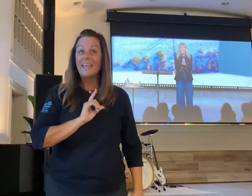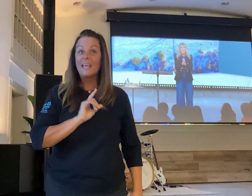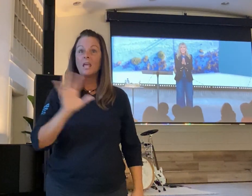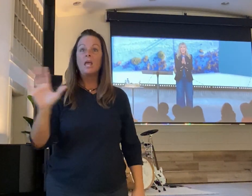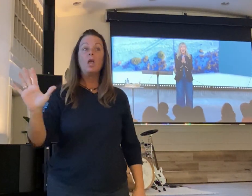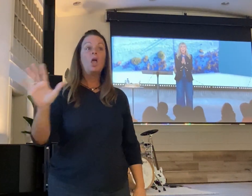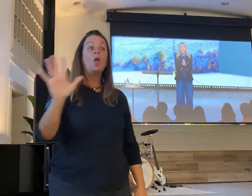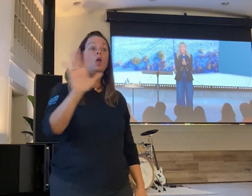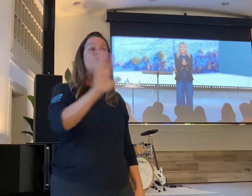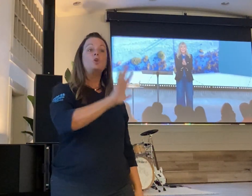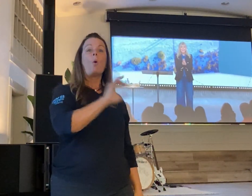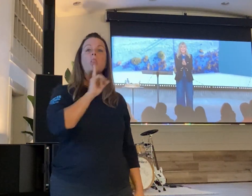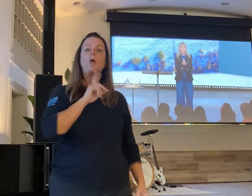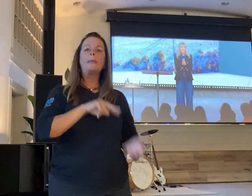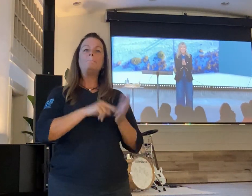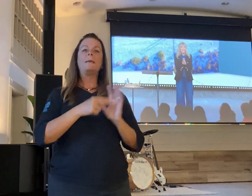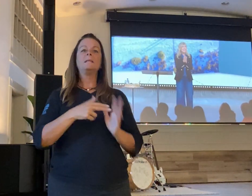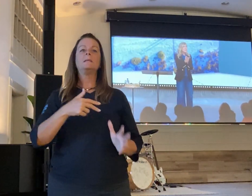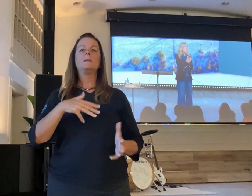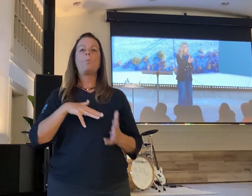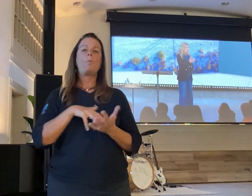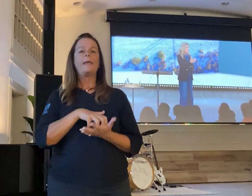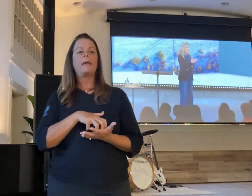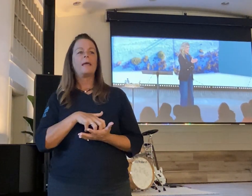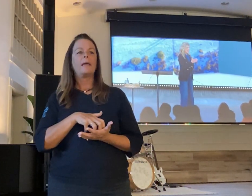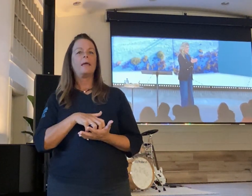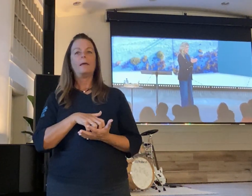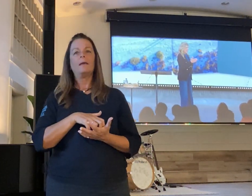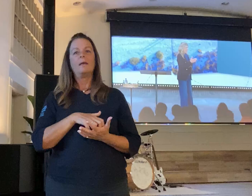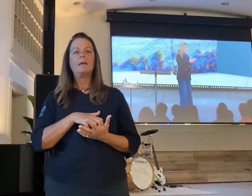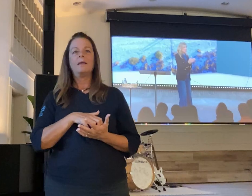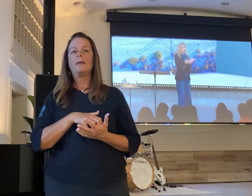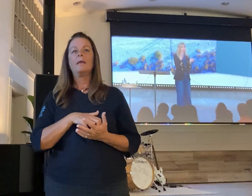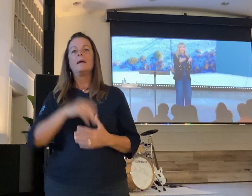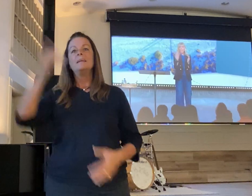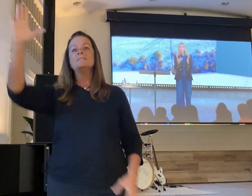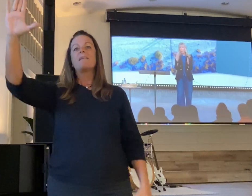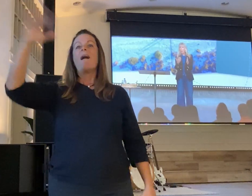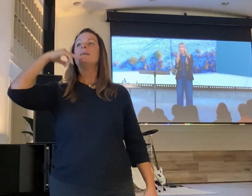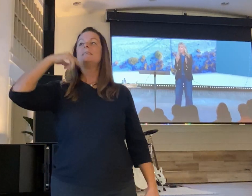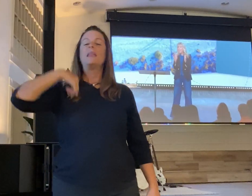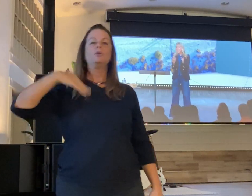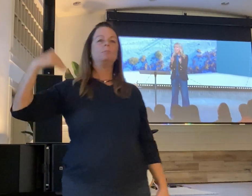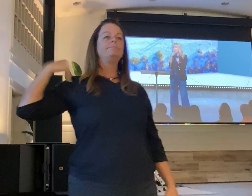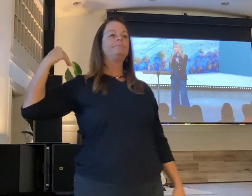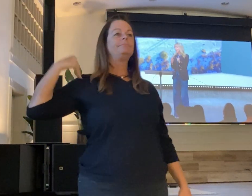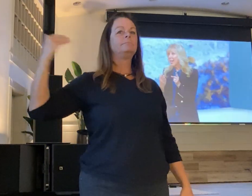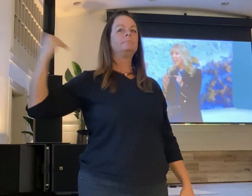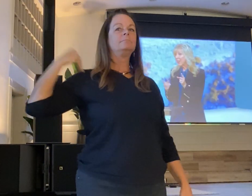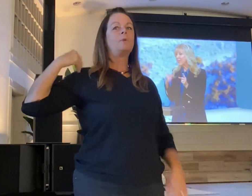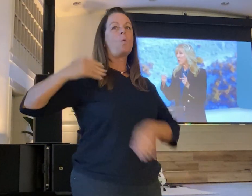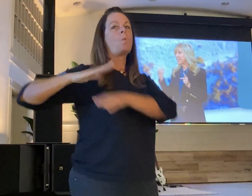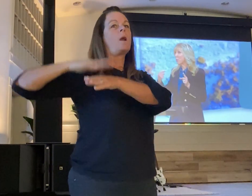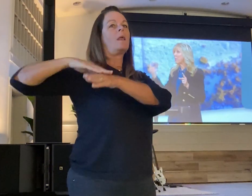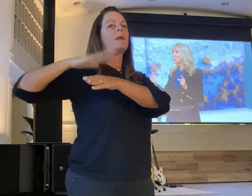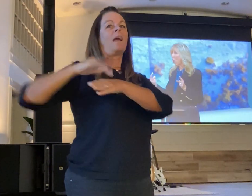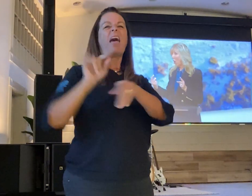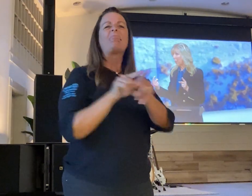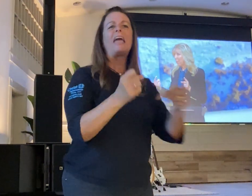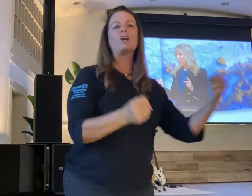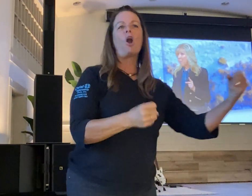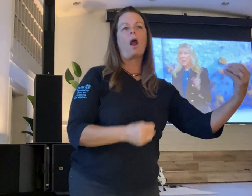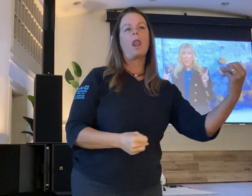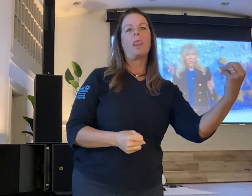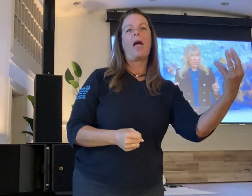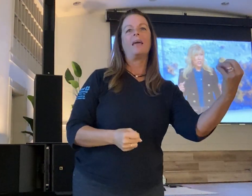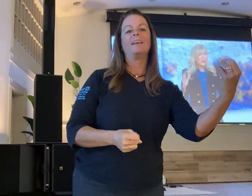loneliness is not a weakness. It is a warning light. It is a warning light going off telling you that there is